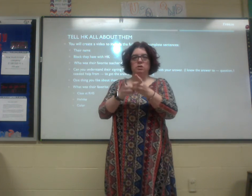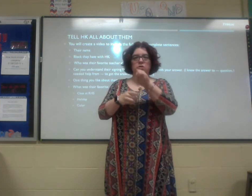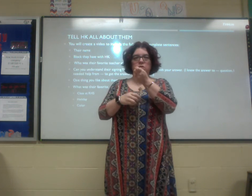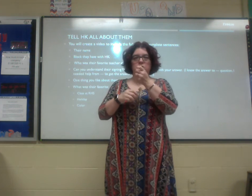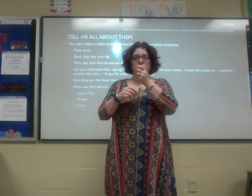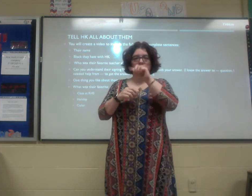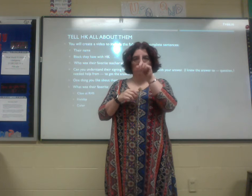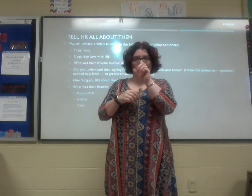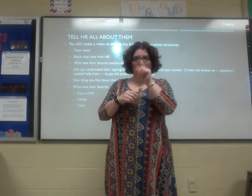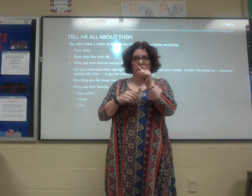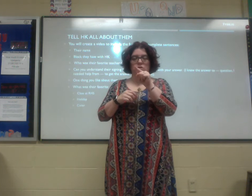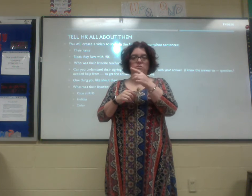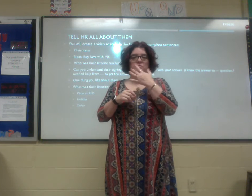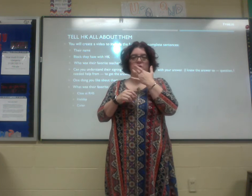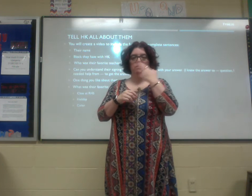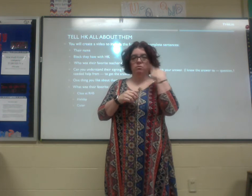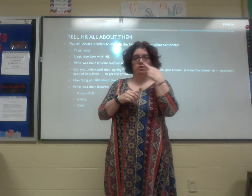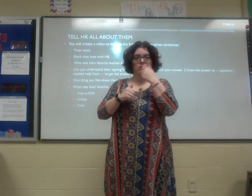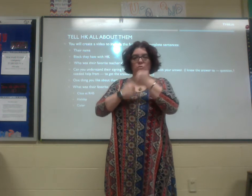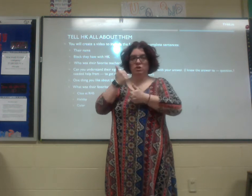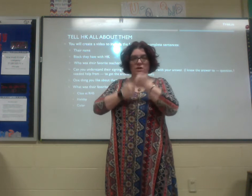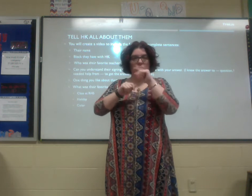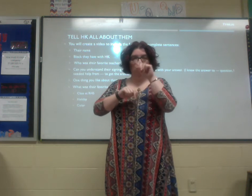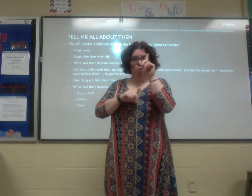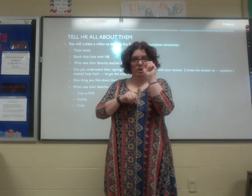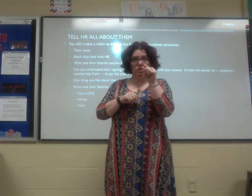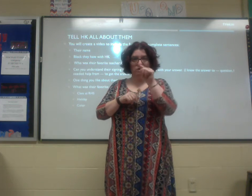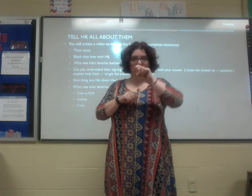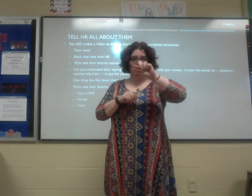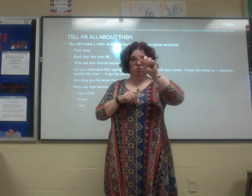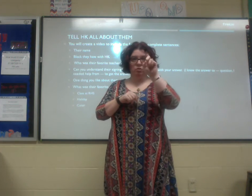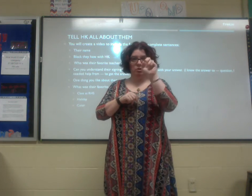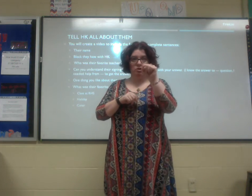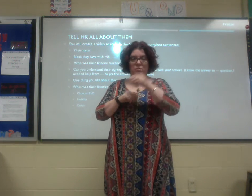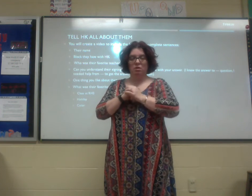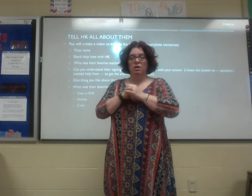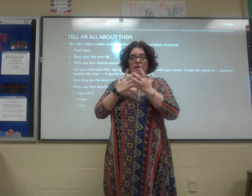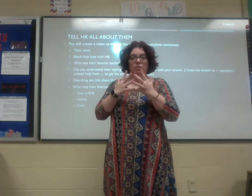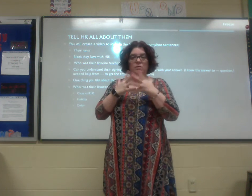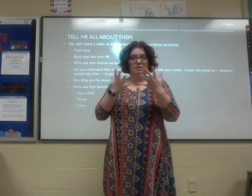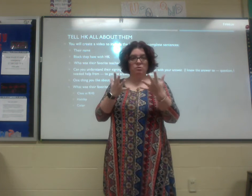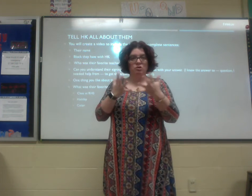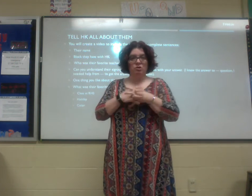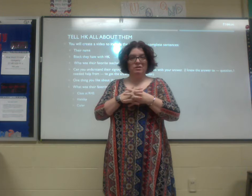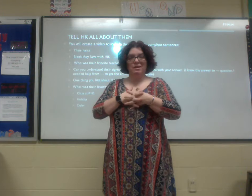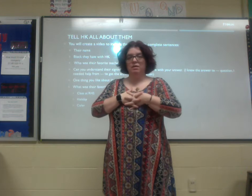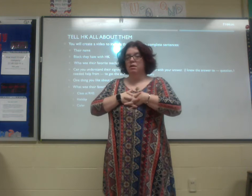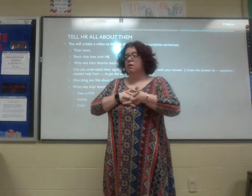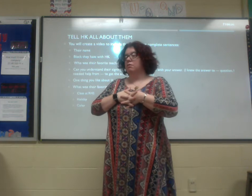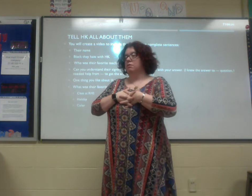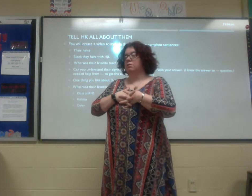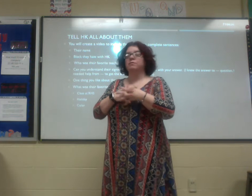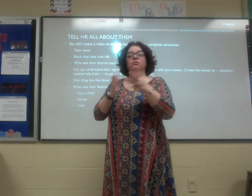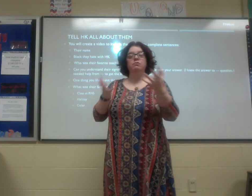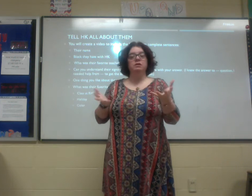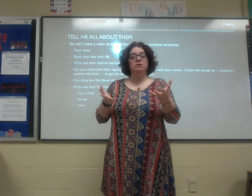dessert question, favorite restaurant, whichever question it was, you draw a question mark. That's what you're going to sign. If you didn't